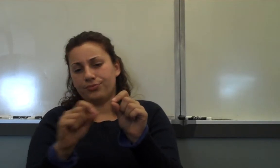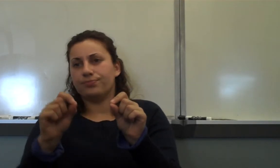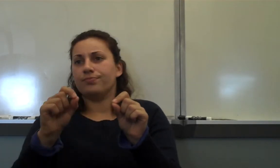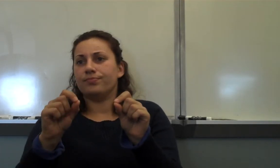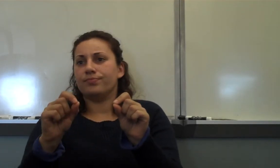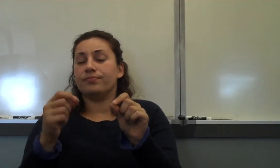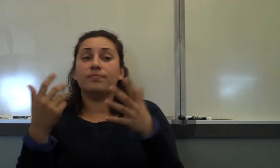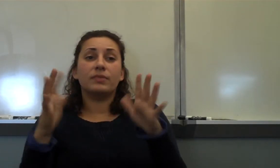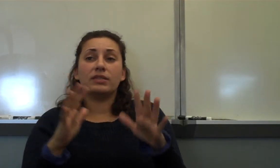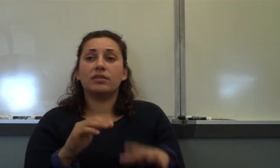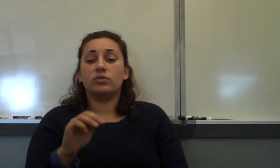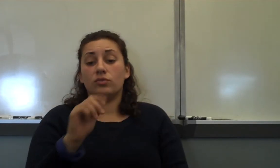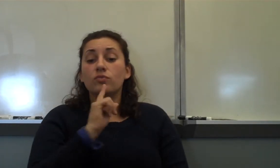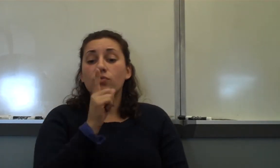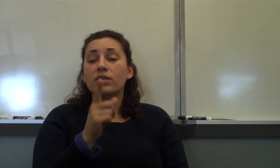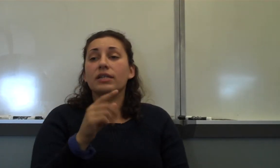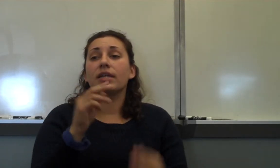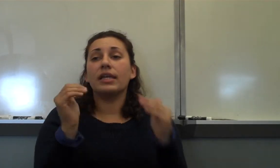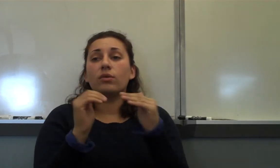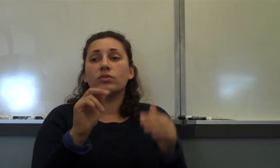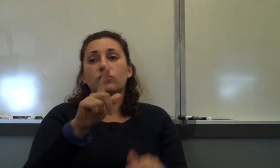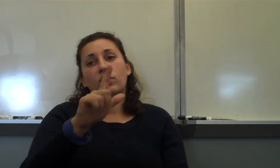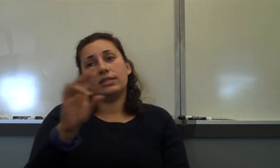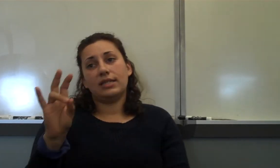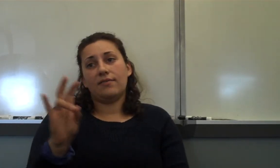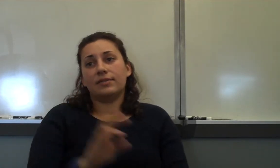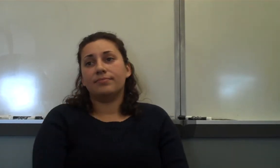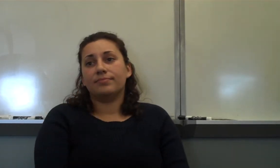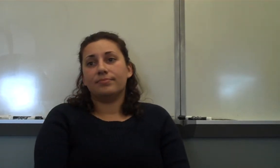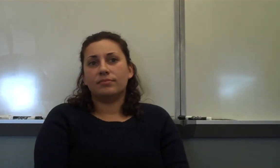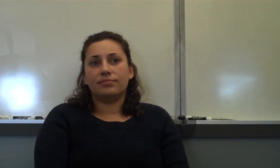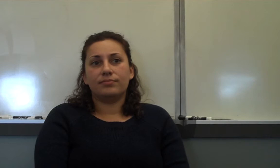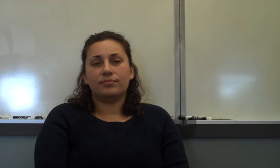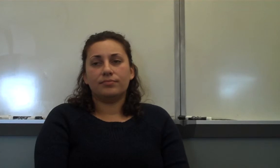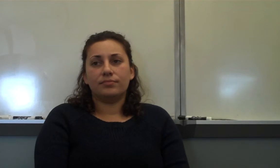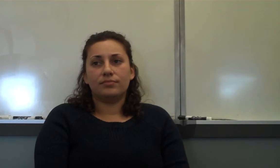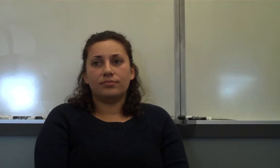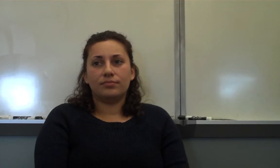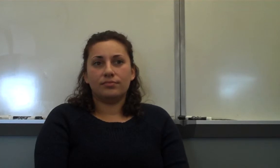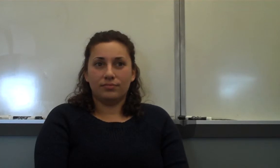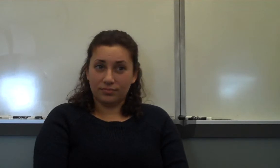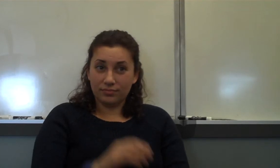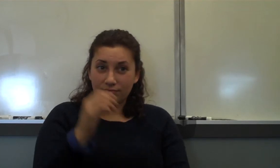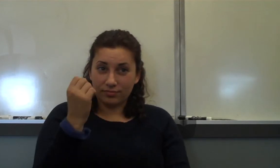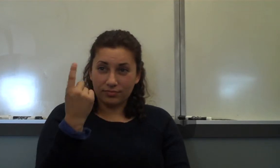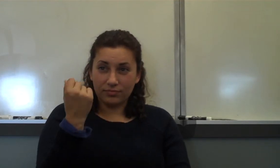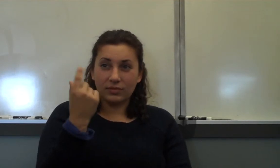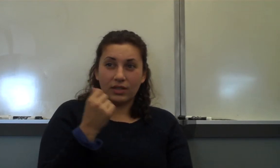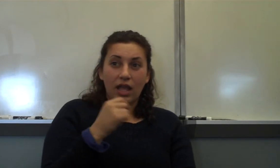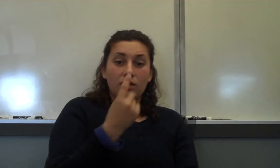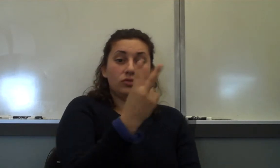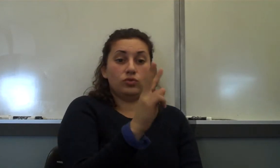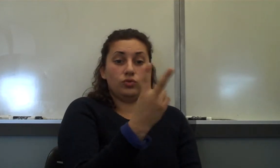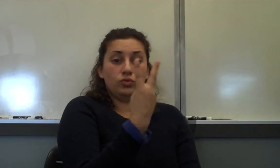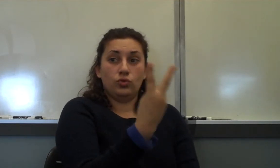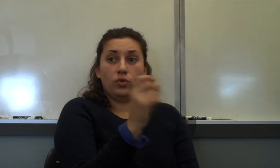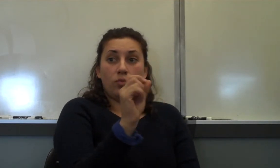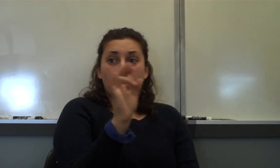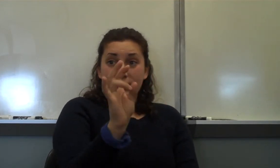this is 27. Well, does this make sense? I took 2.7, multiplied it by 10, I get something bigger,